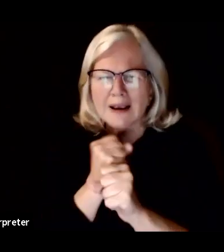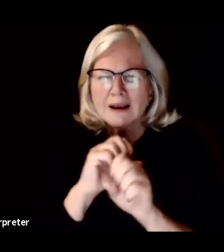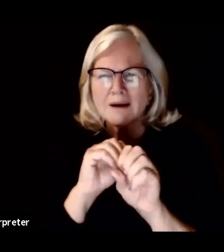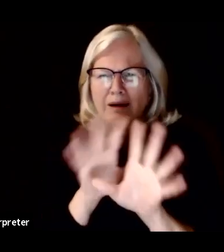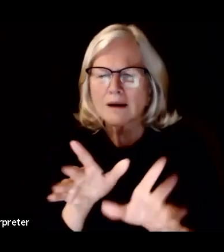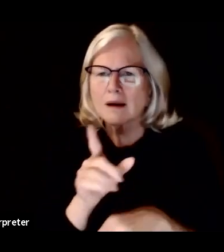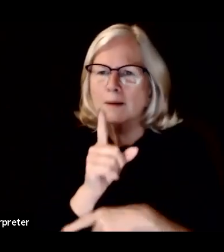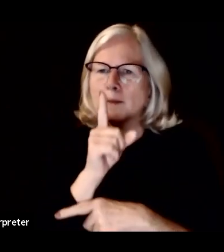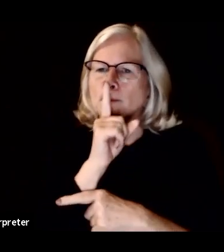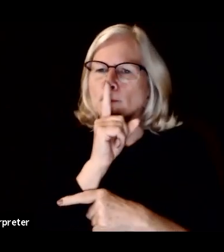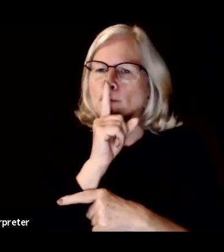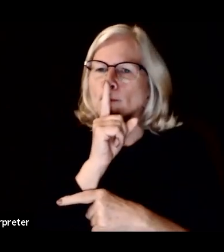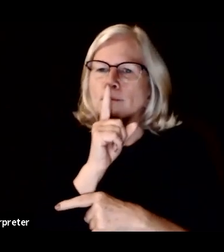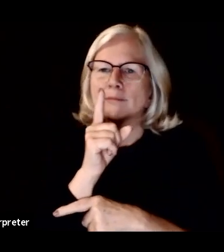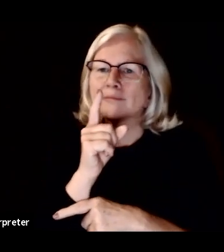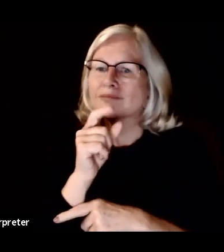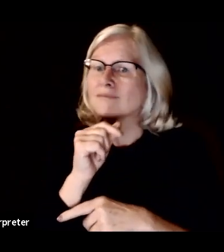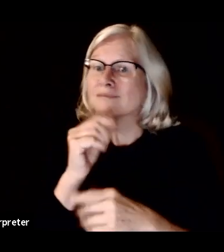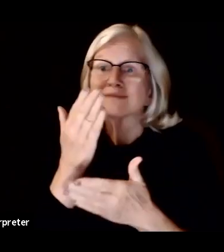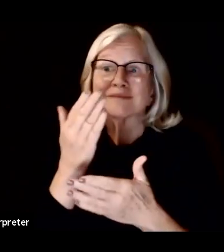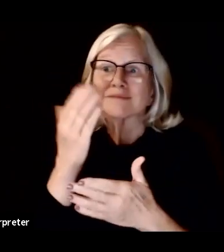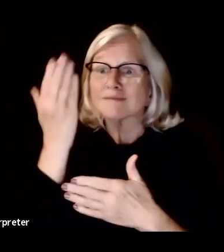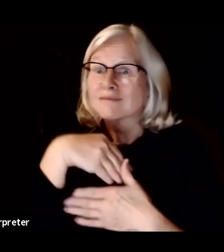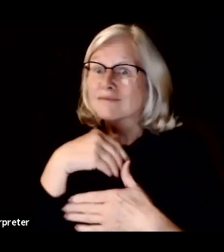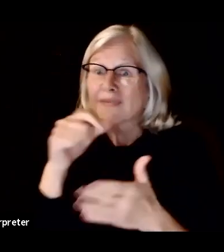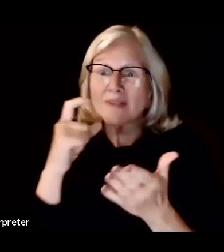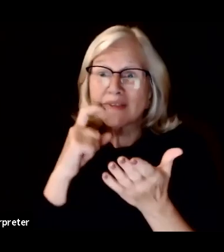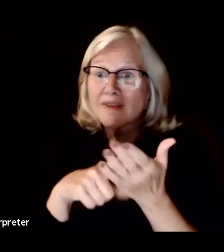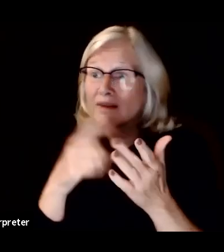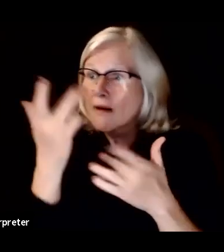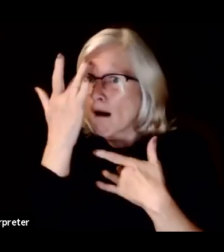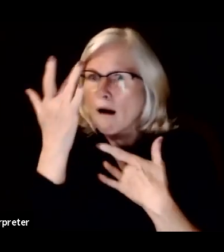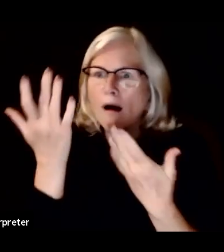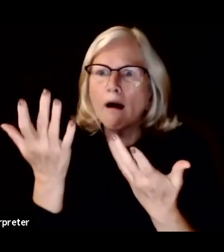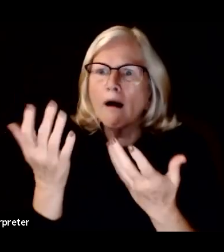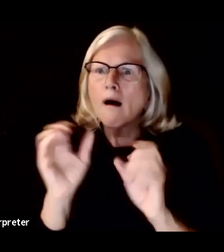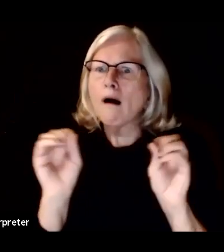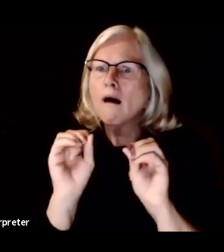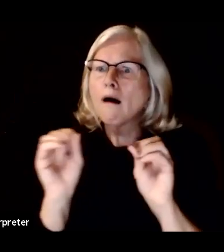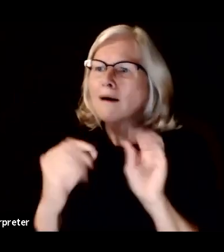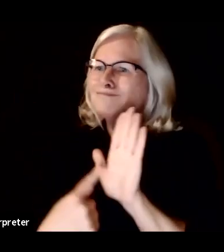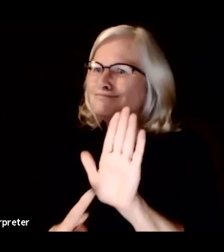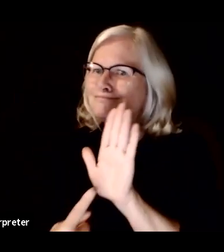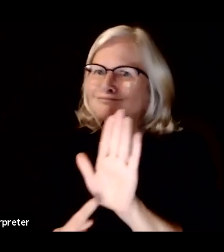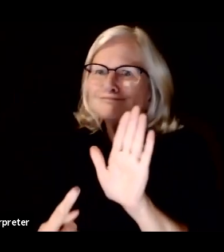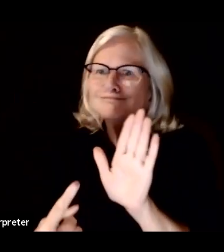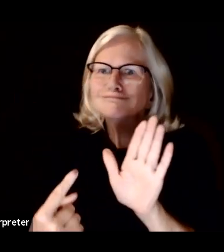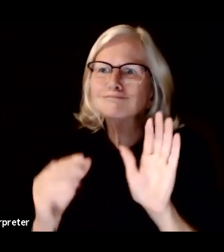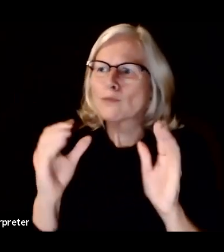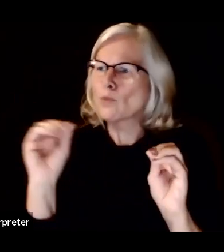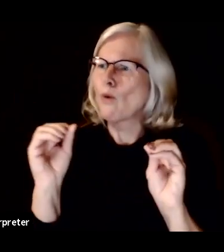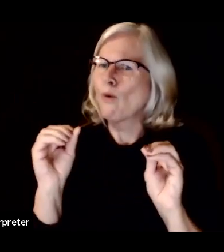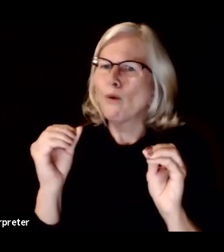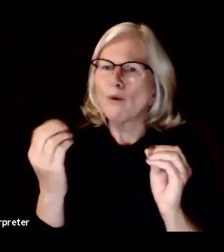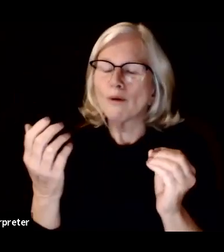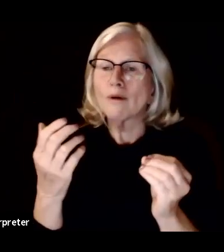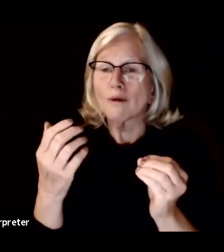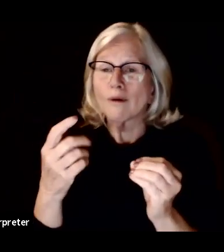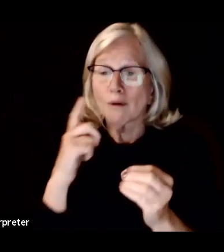symptoms or had no symptoms, and to improve health messaging and help